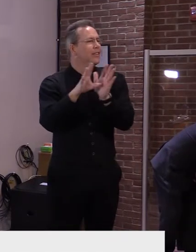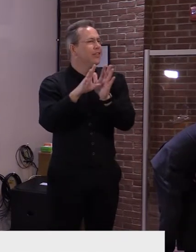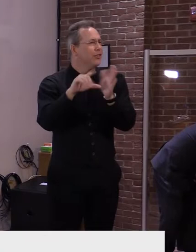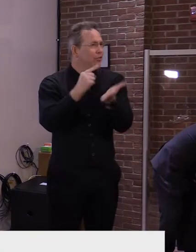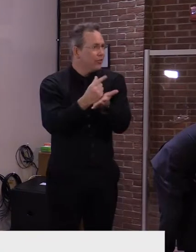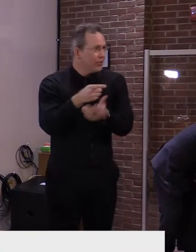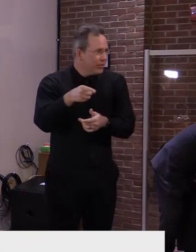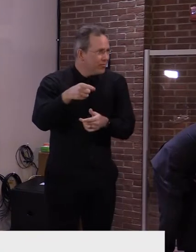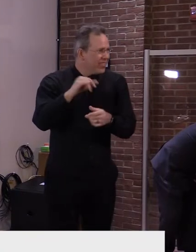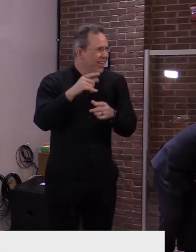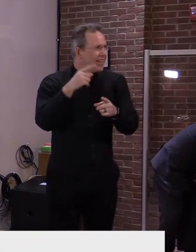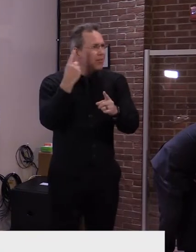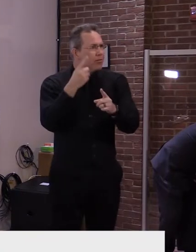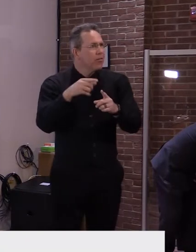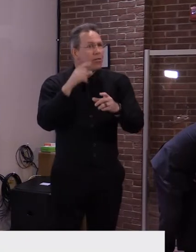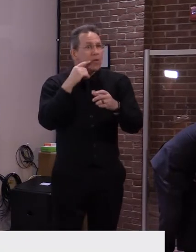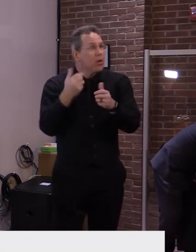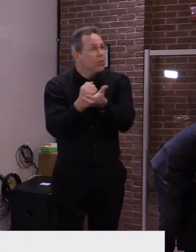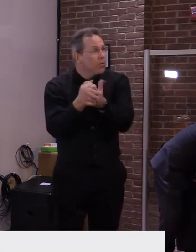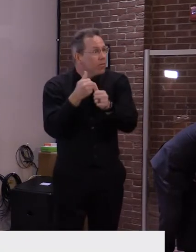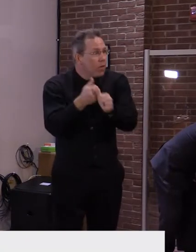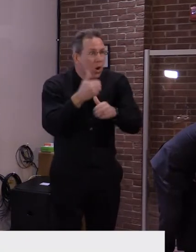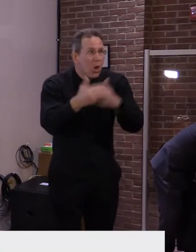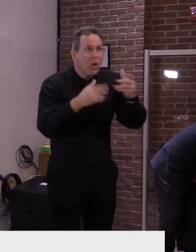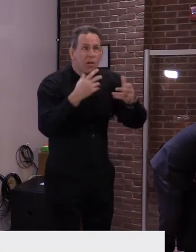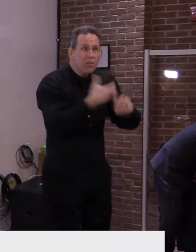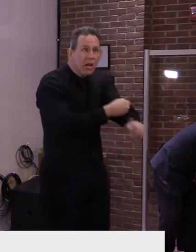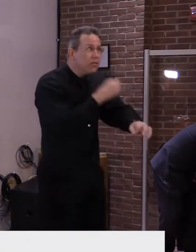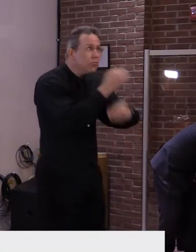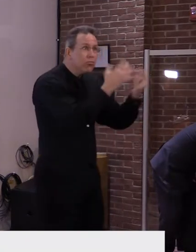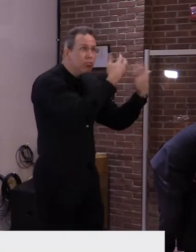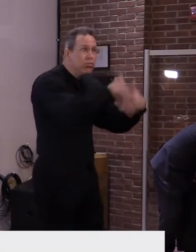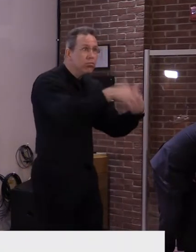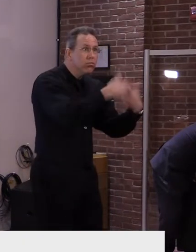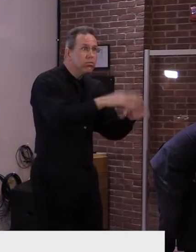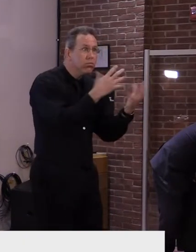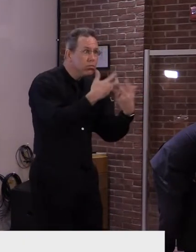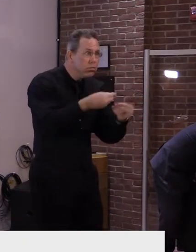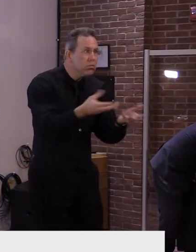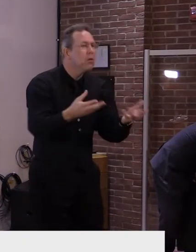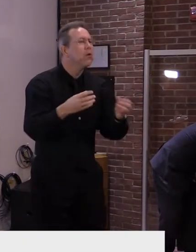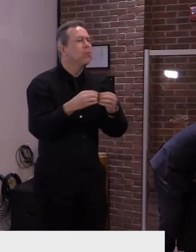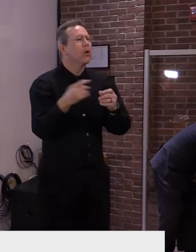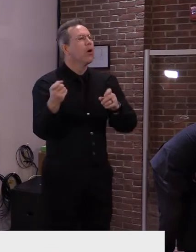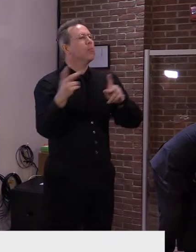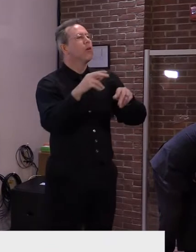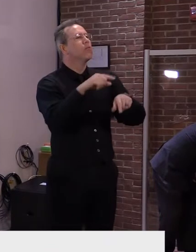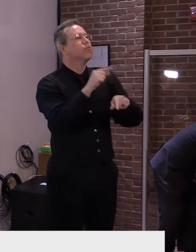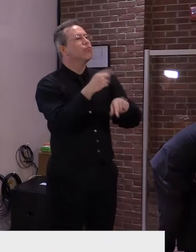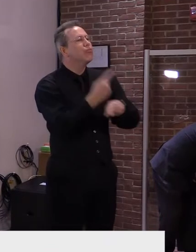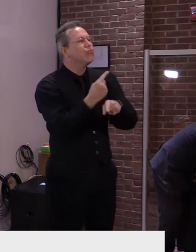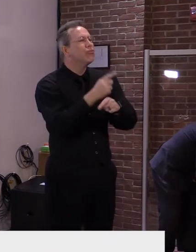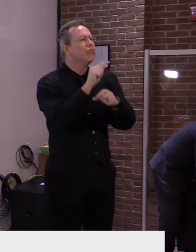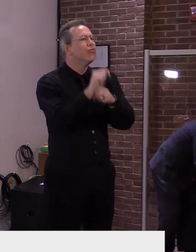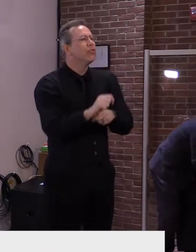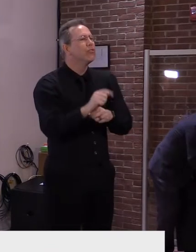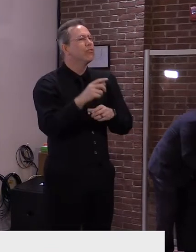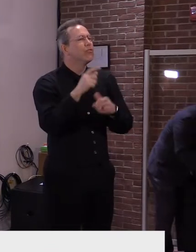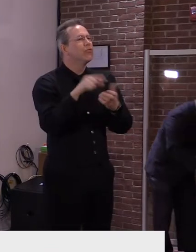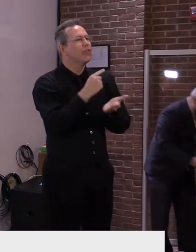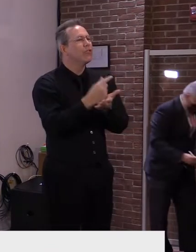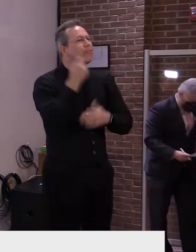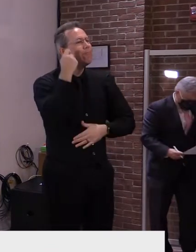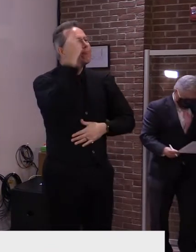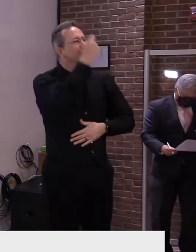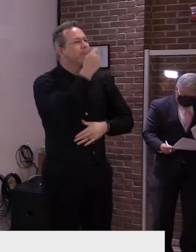have the supply, you should be able to have a more traditional graduation. and celebrate what you've accomplished with your friends